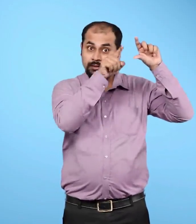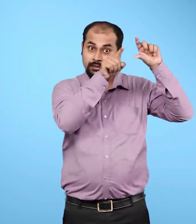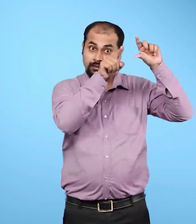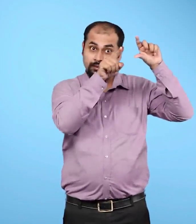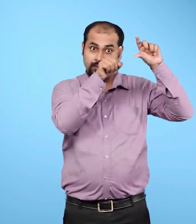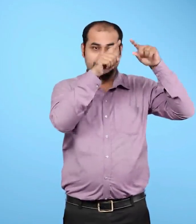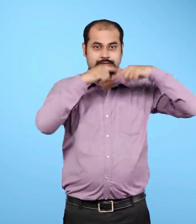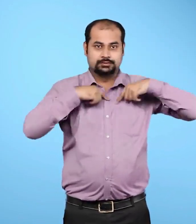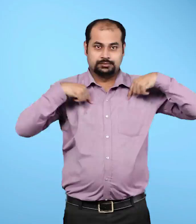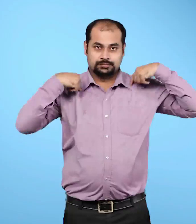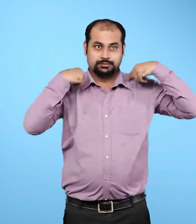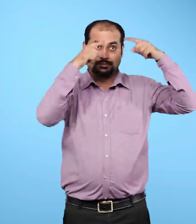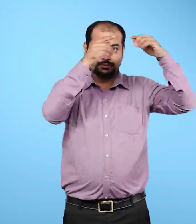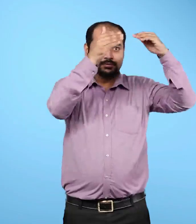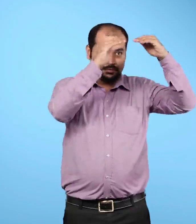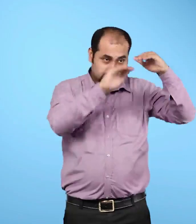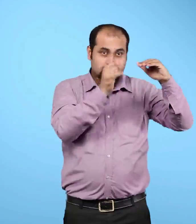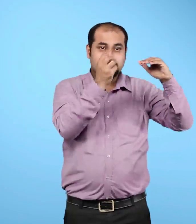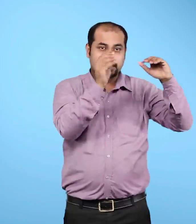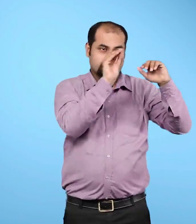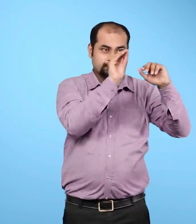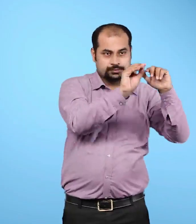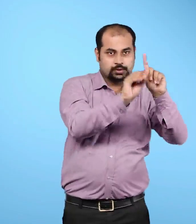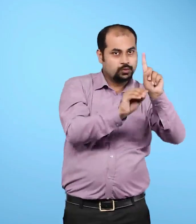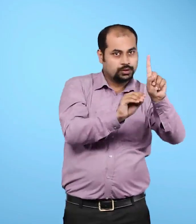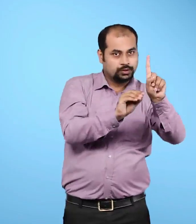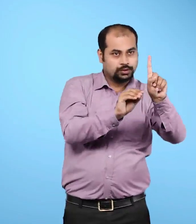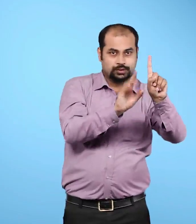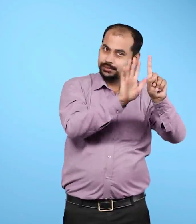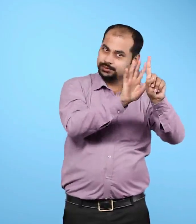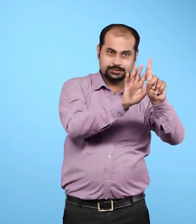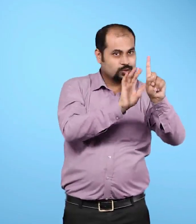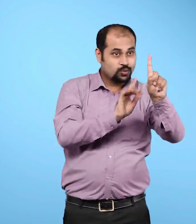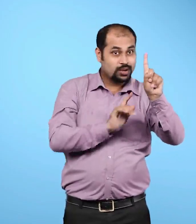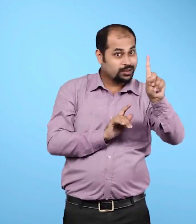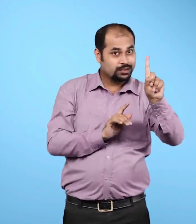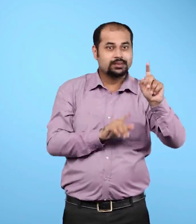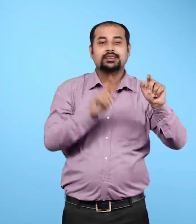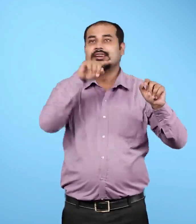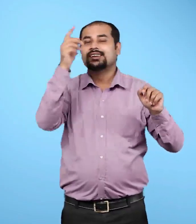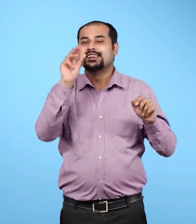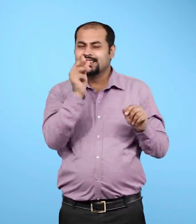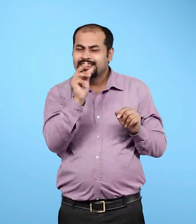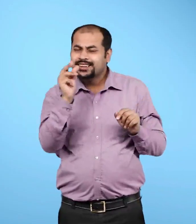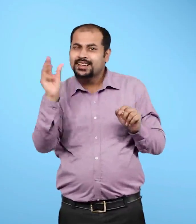indicating tens, and in column 2, 1 loose bead indicates